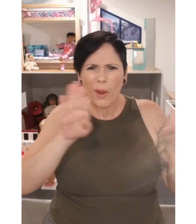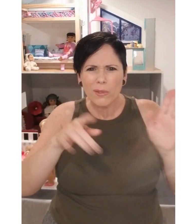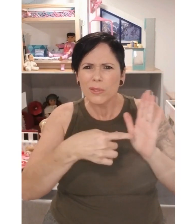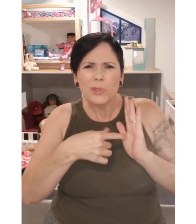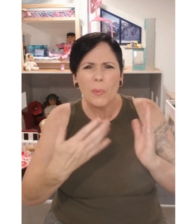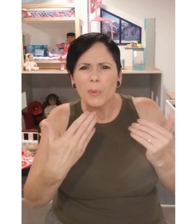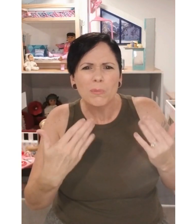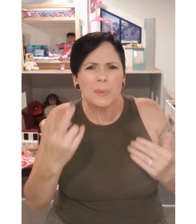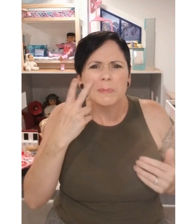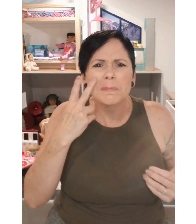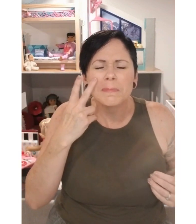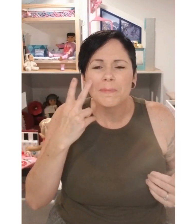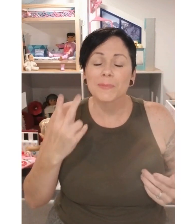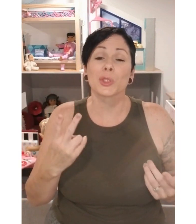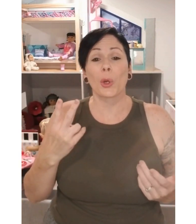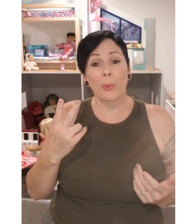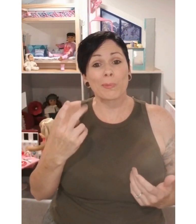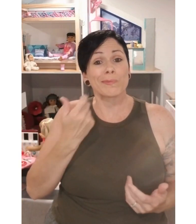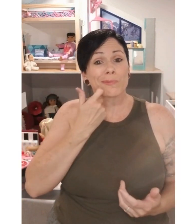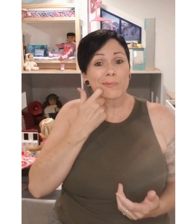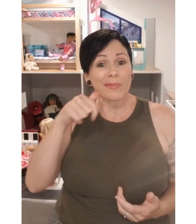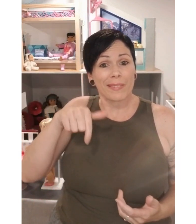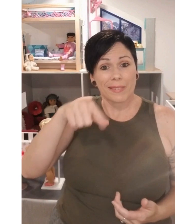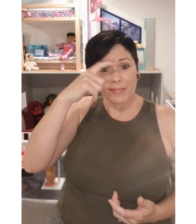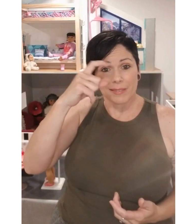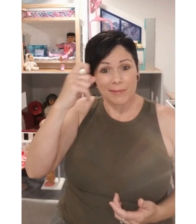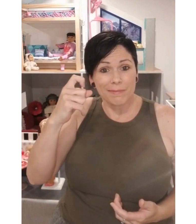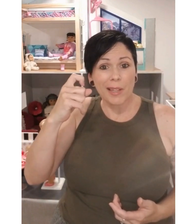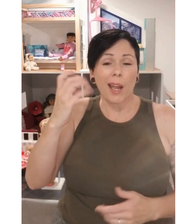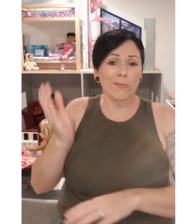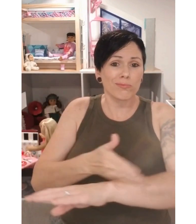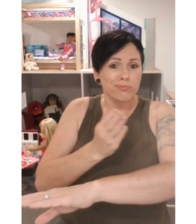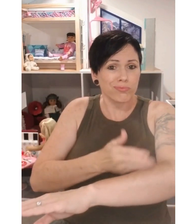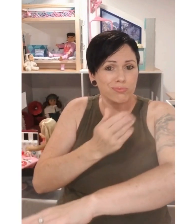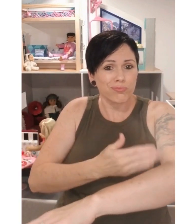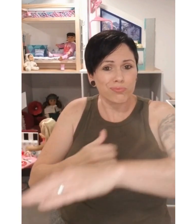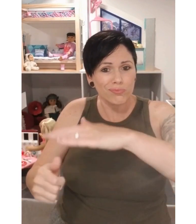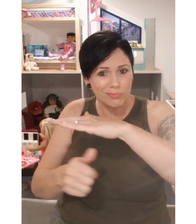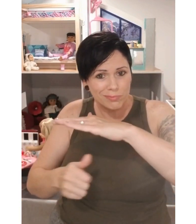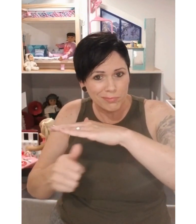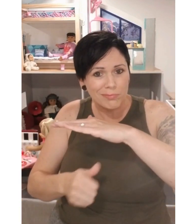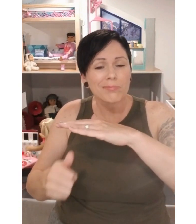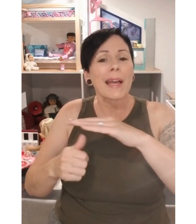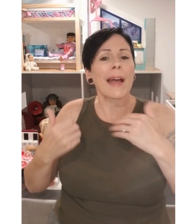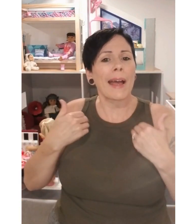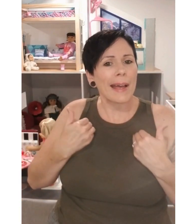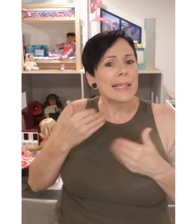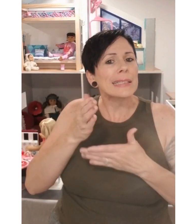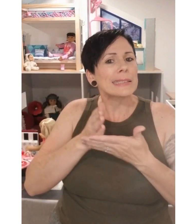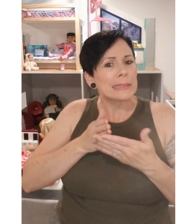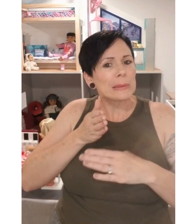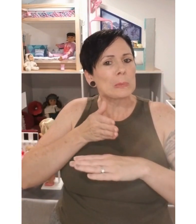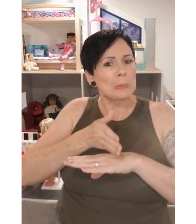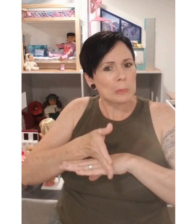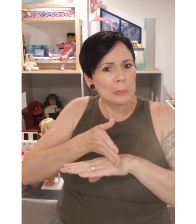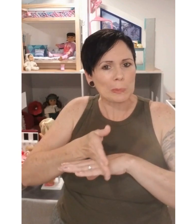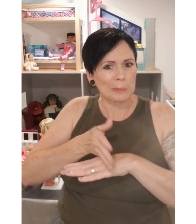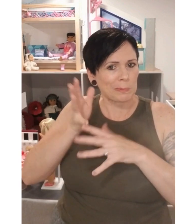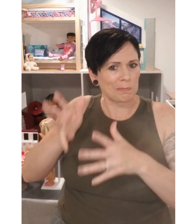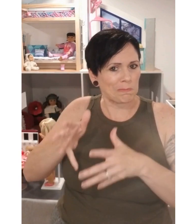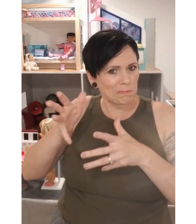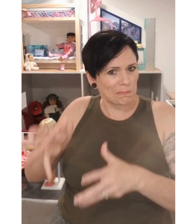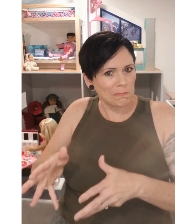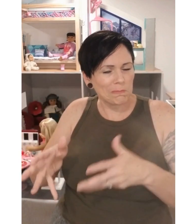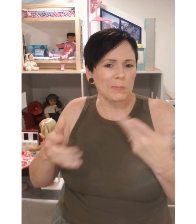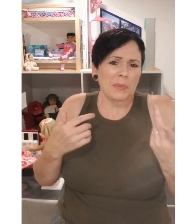project over the summer and ended up with a couple spare boards. And I was like, yeah, sure, I can do it. I don't really need to make